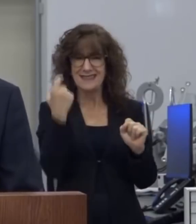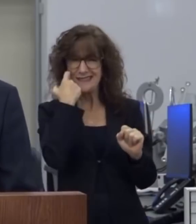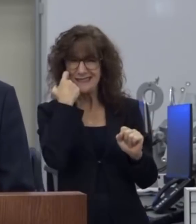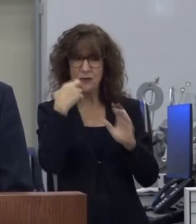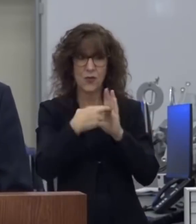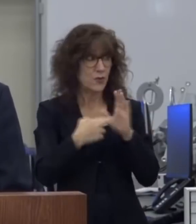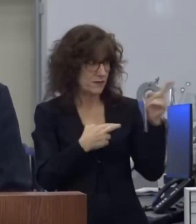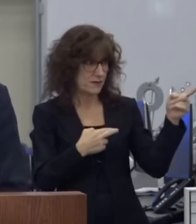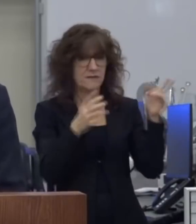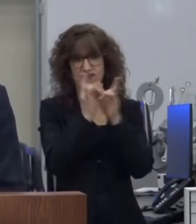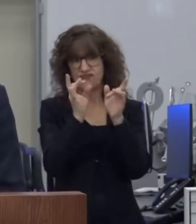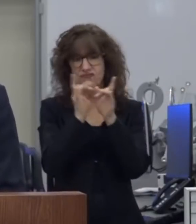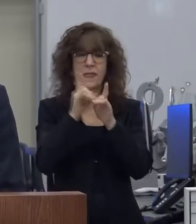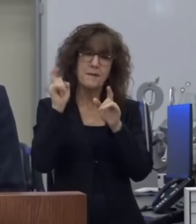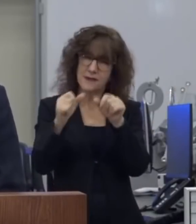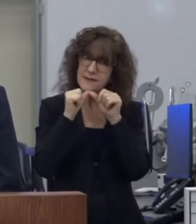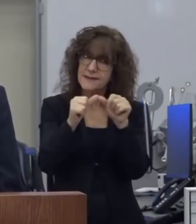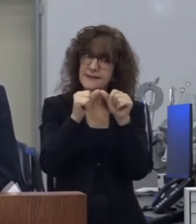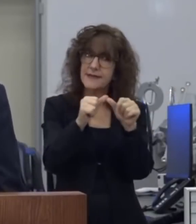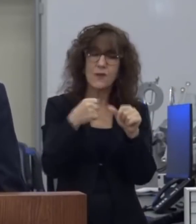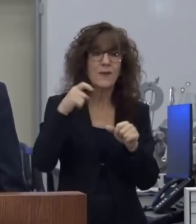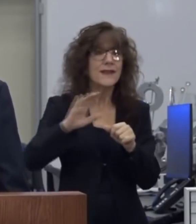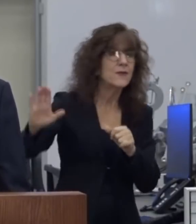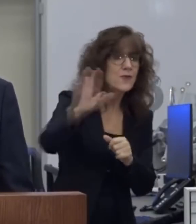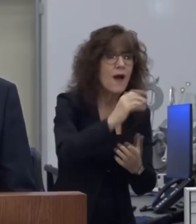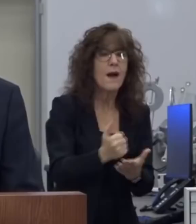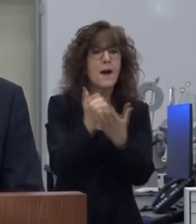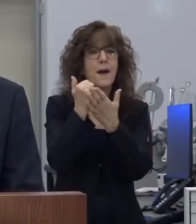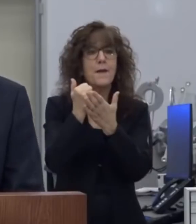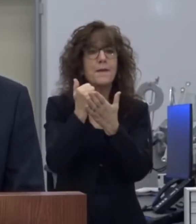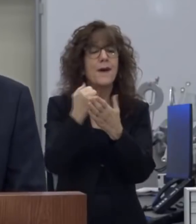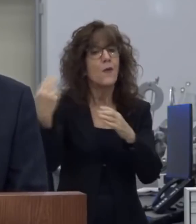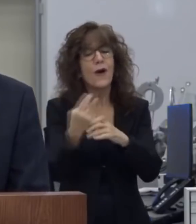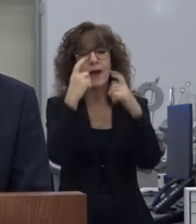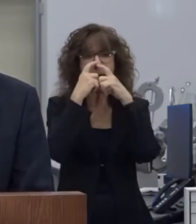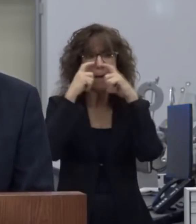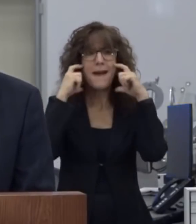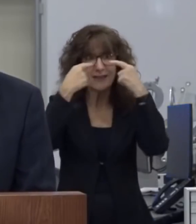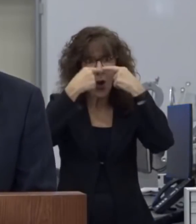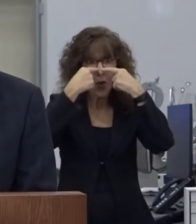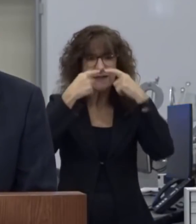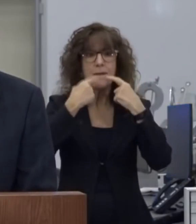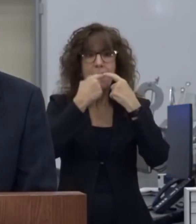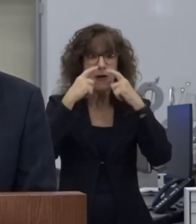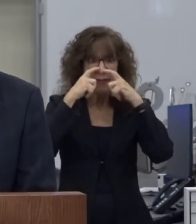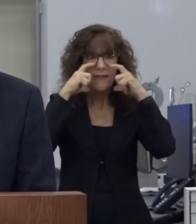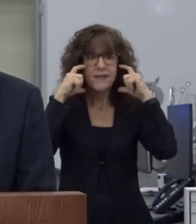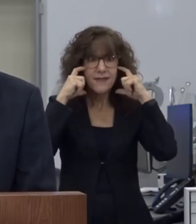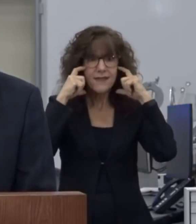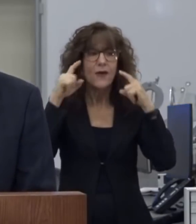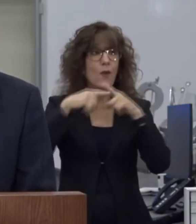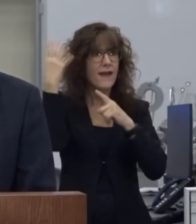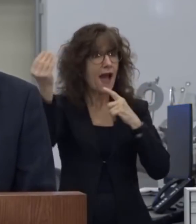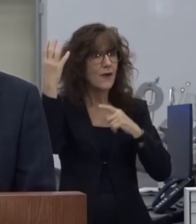talked about must continue, and we need your help. Wearing a mask over your nose and mouth when you're in public